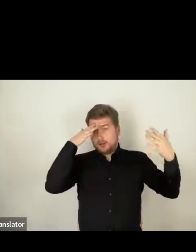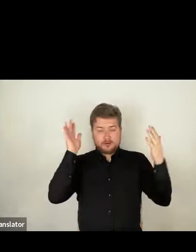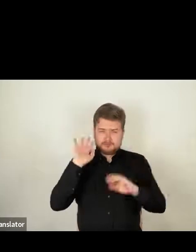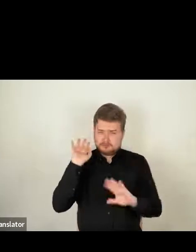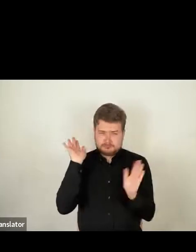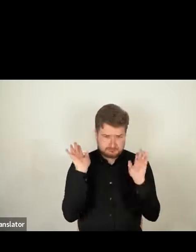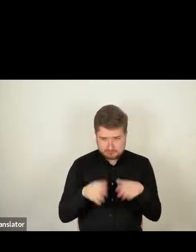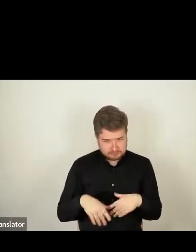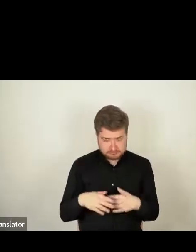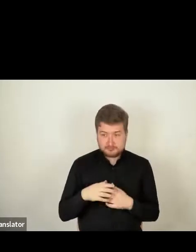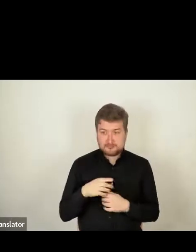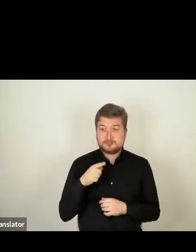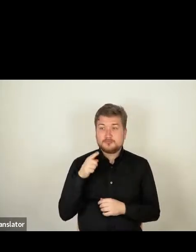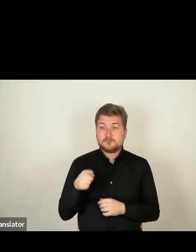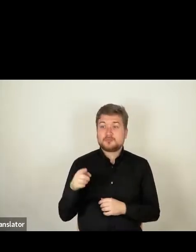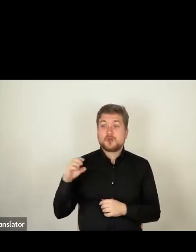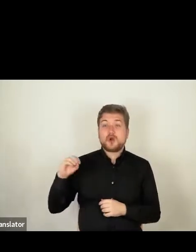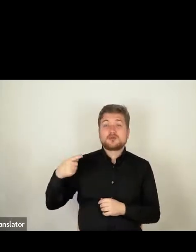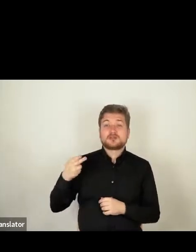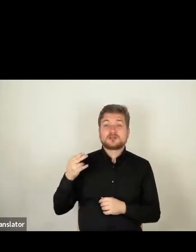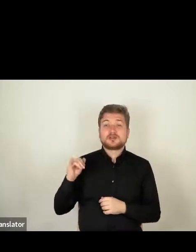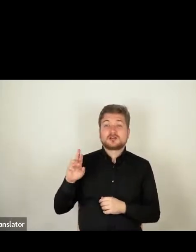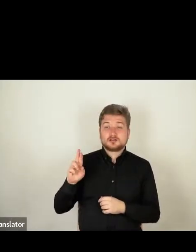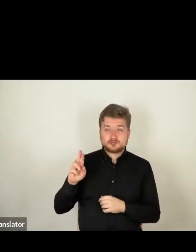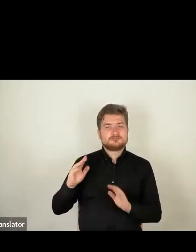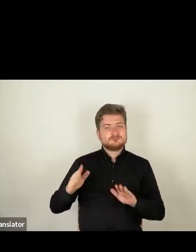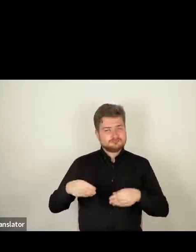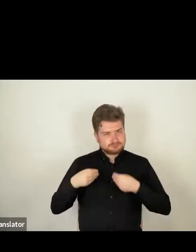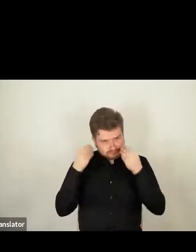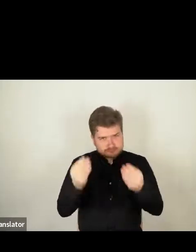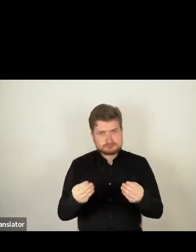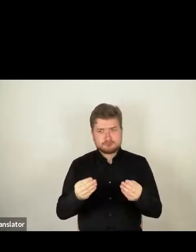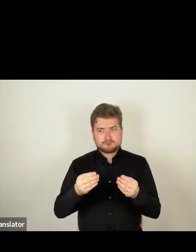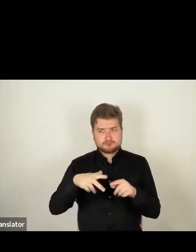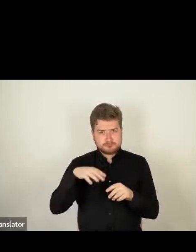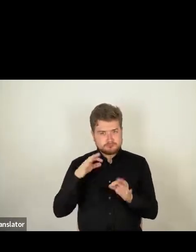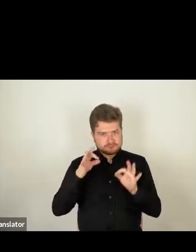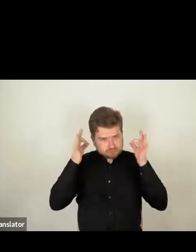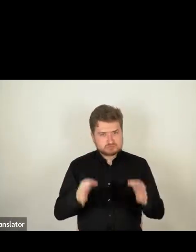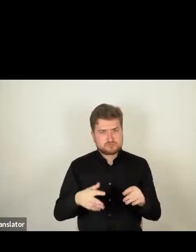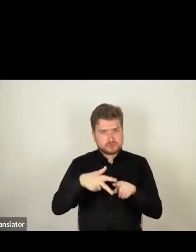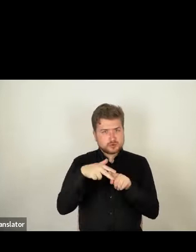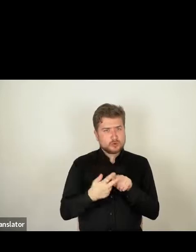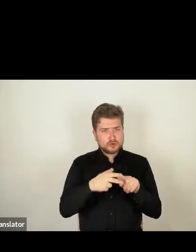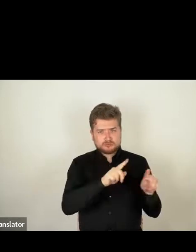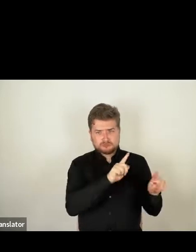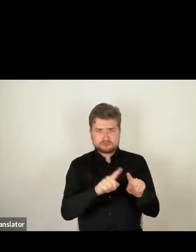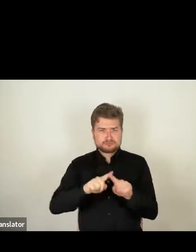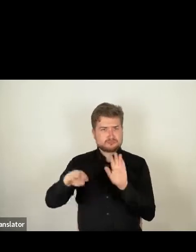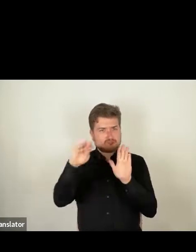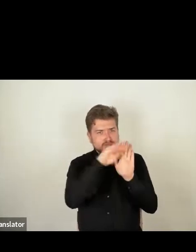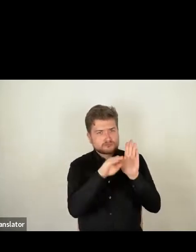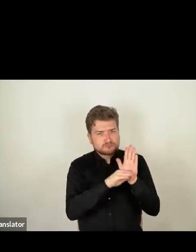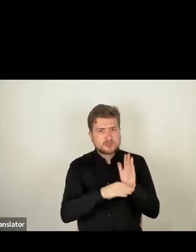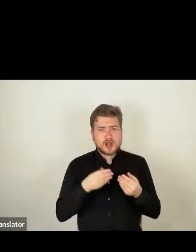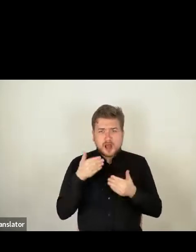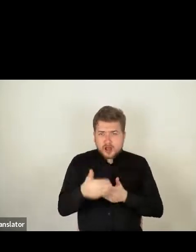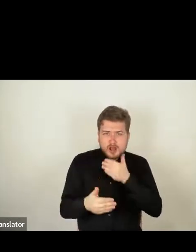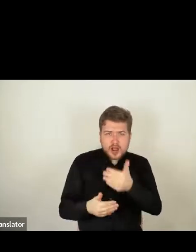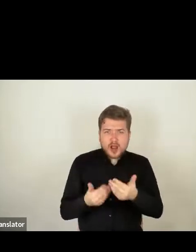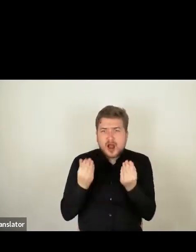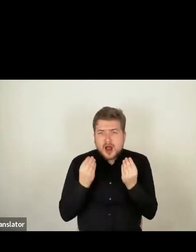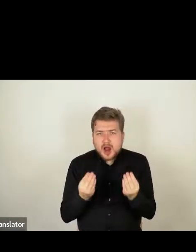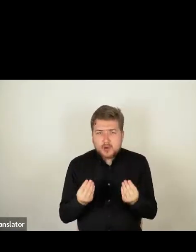step-by-step methodology as well, which will be soon published on our website as an annex to the publication.